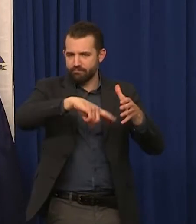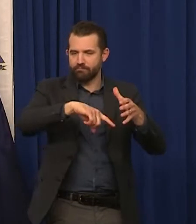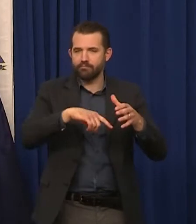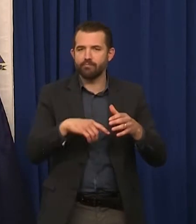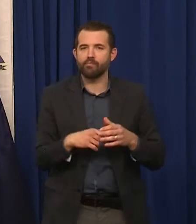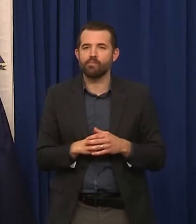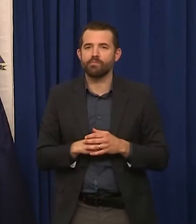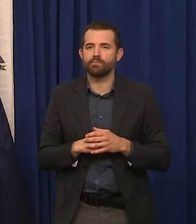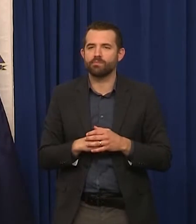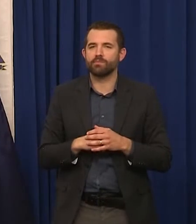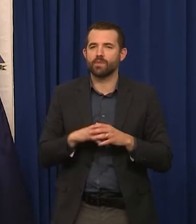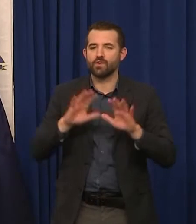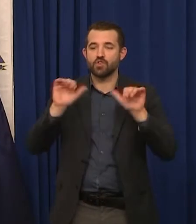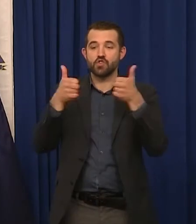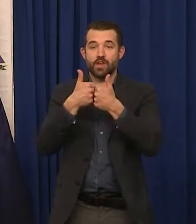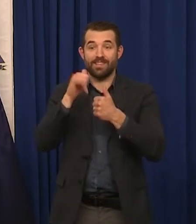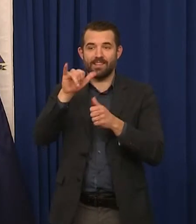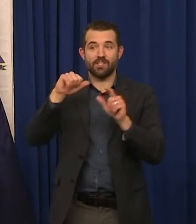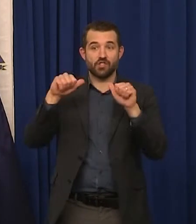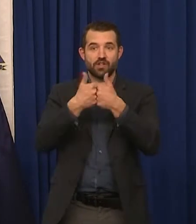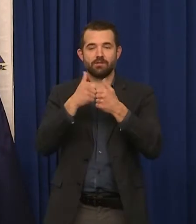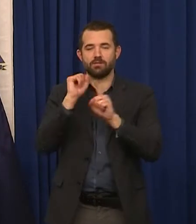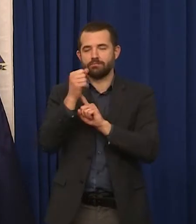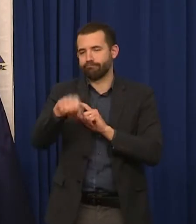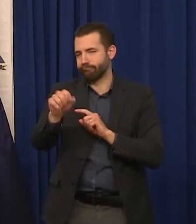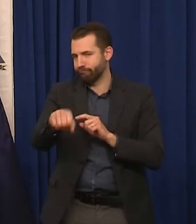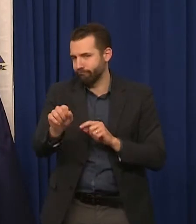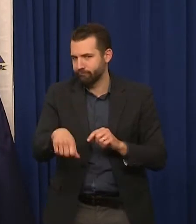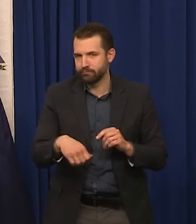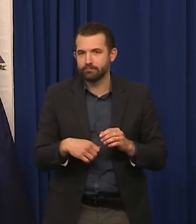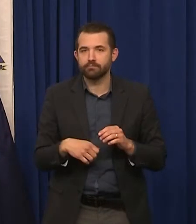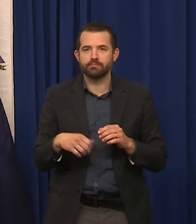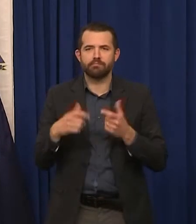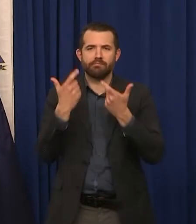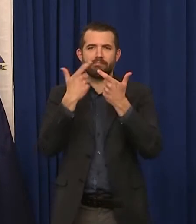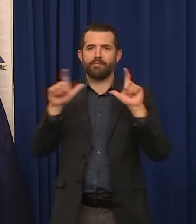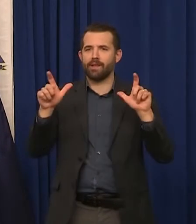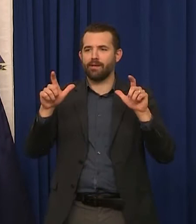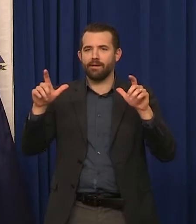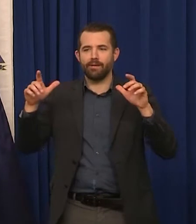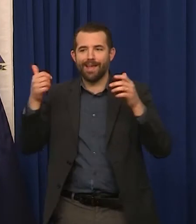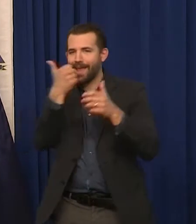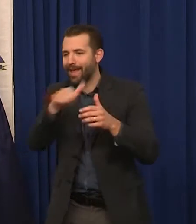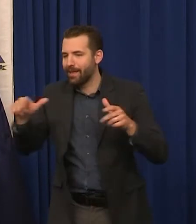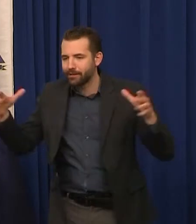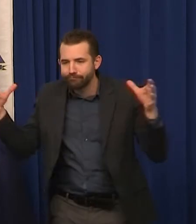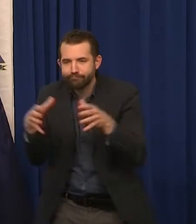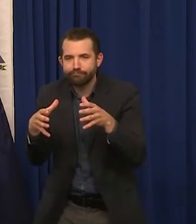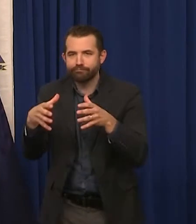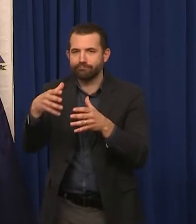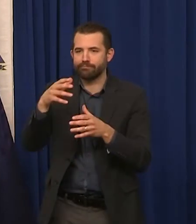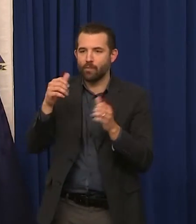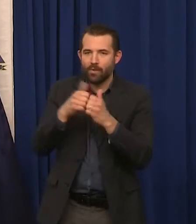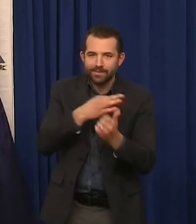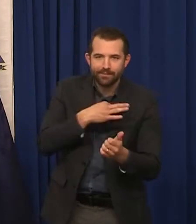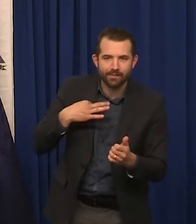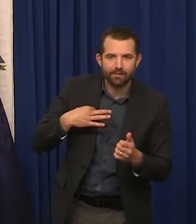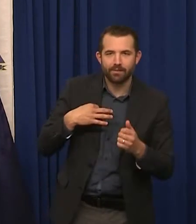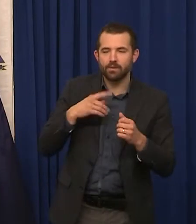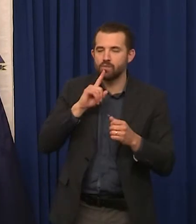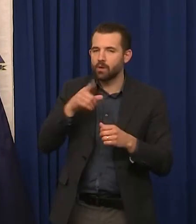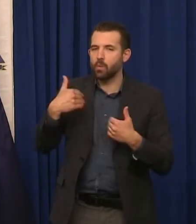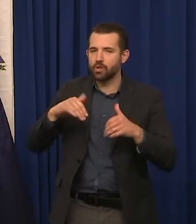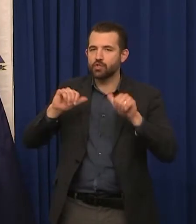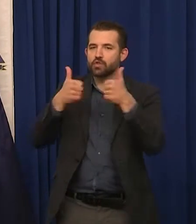very challenging situation, as are any congregate care settings. And that's why we've kind of been planning around